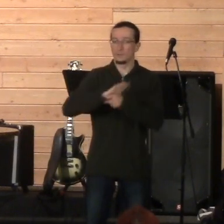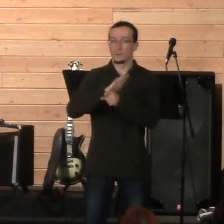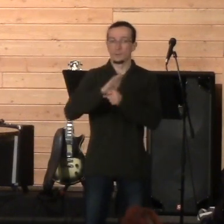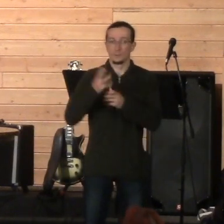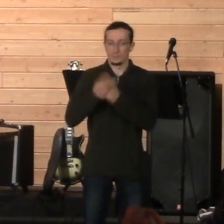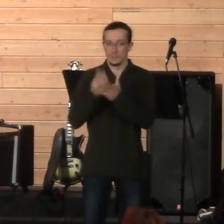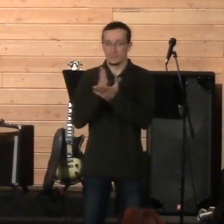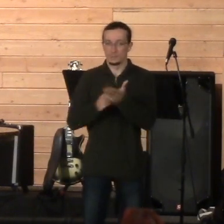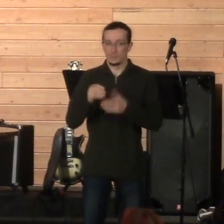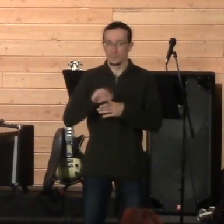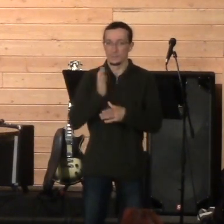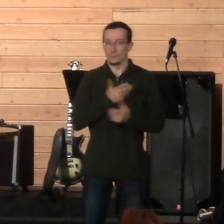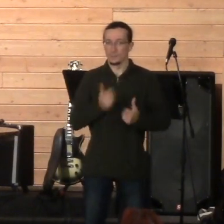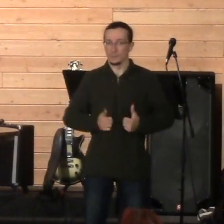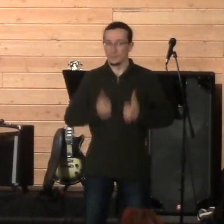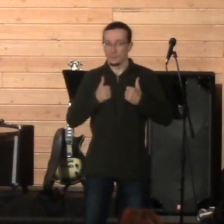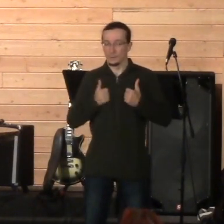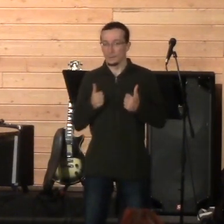life.